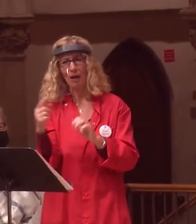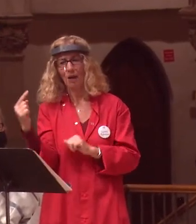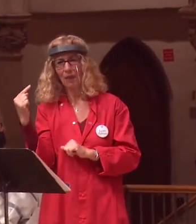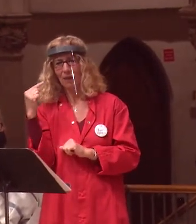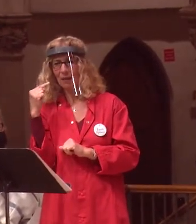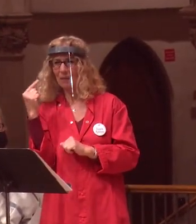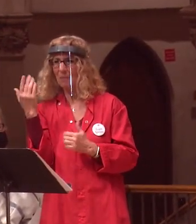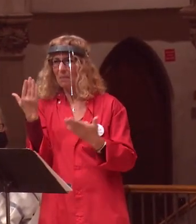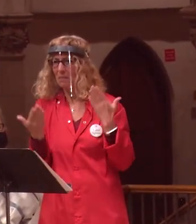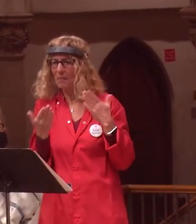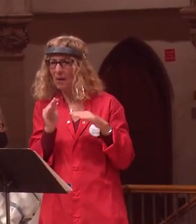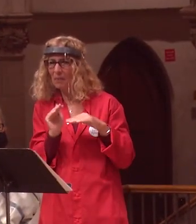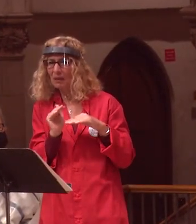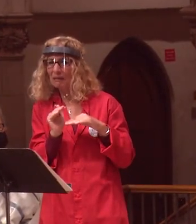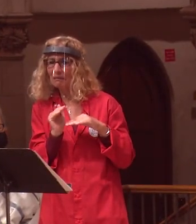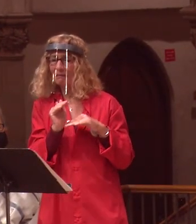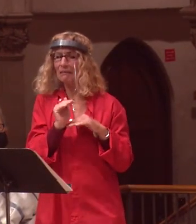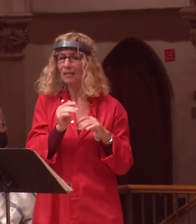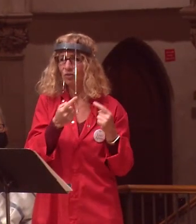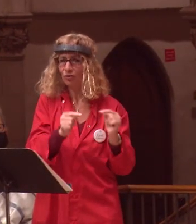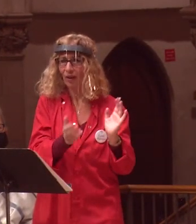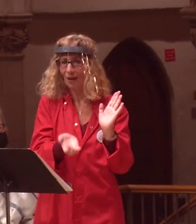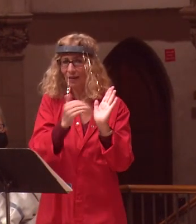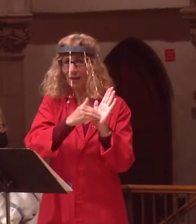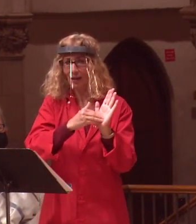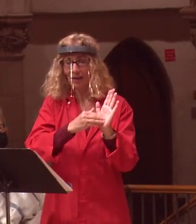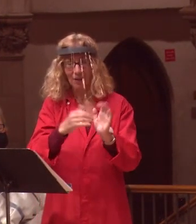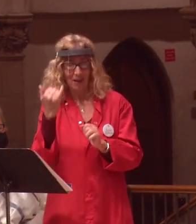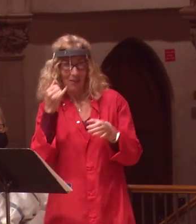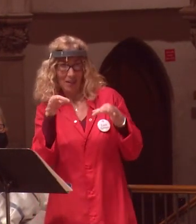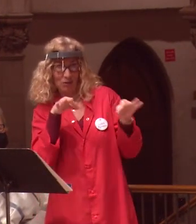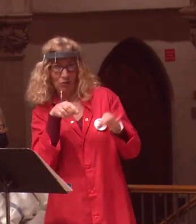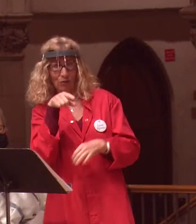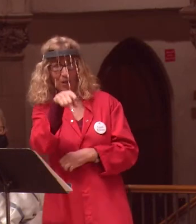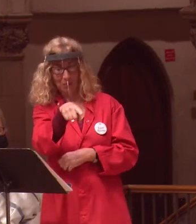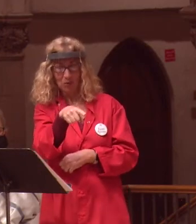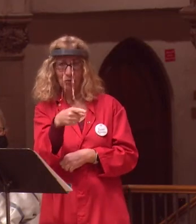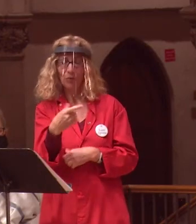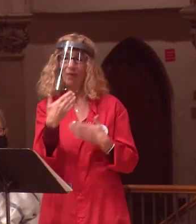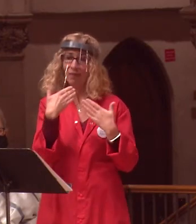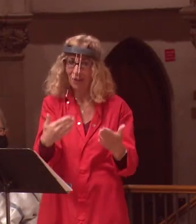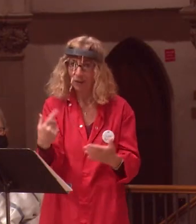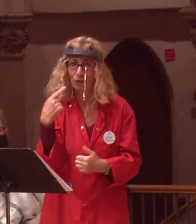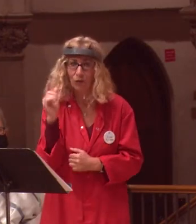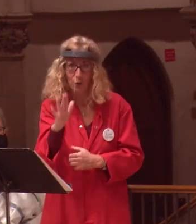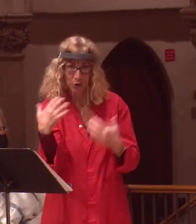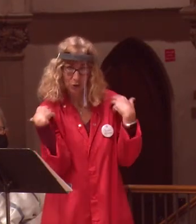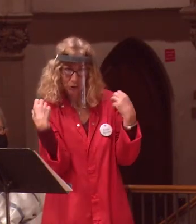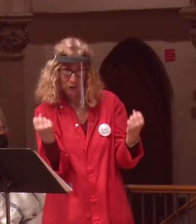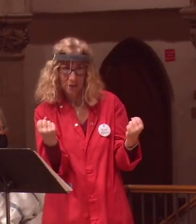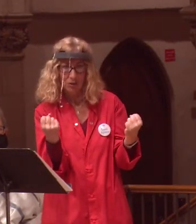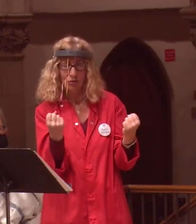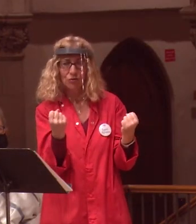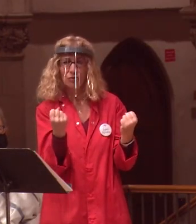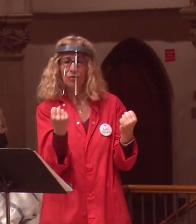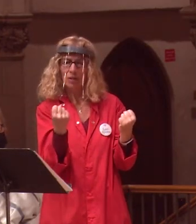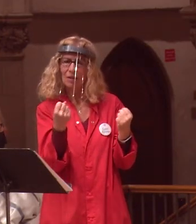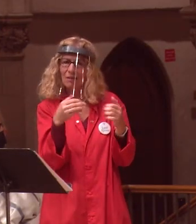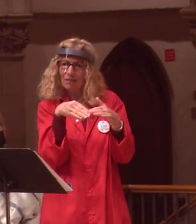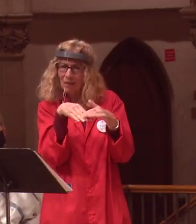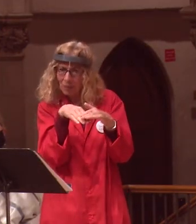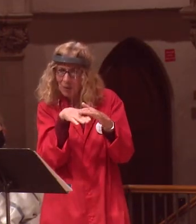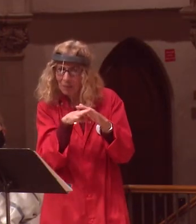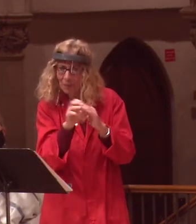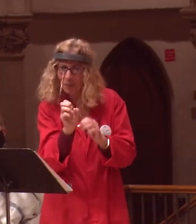maybe try again. And if that describes you, first of all, thank you for your courage in wading back into a